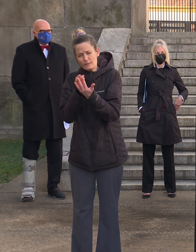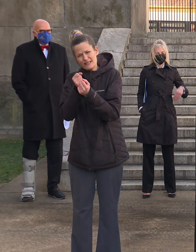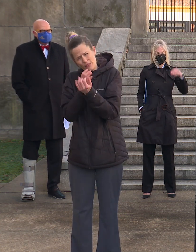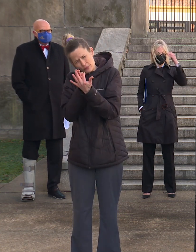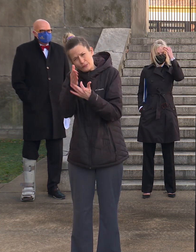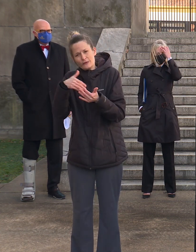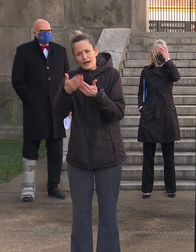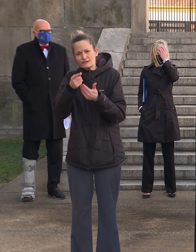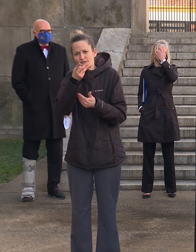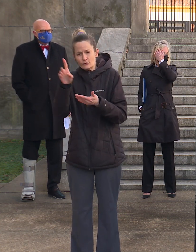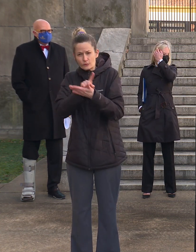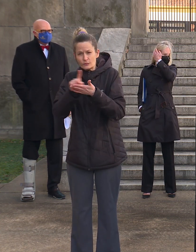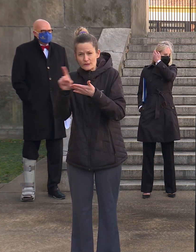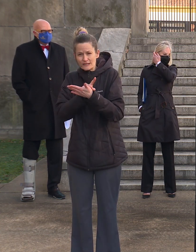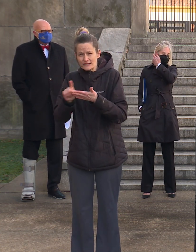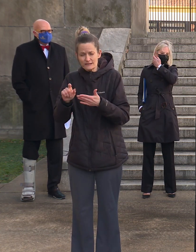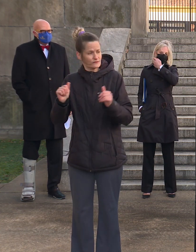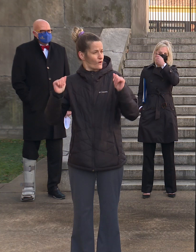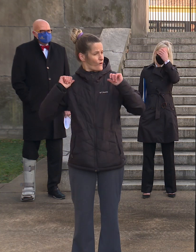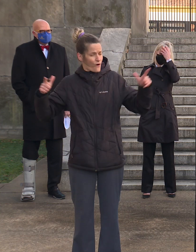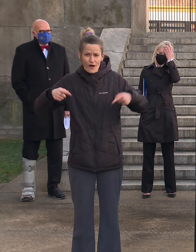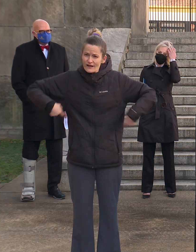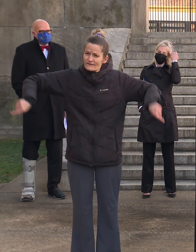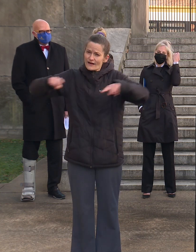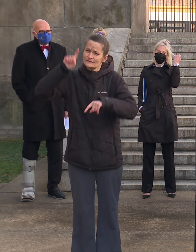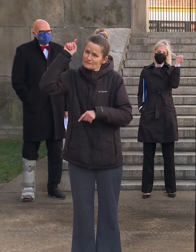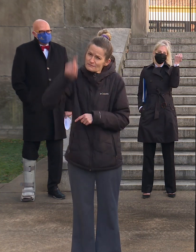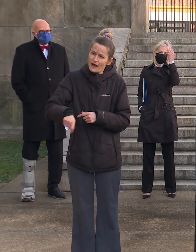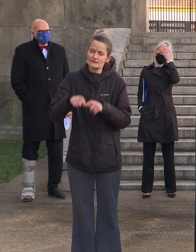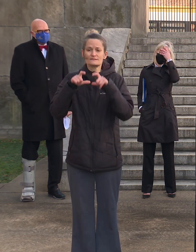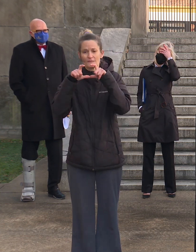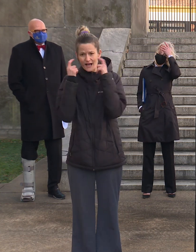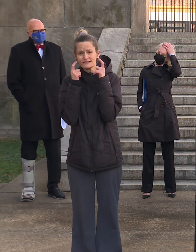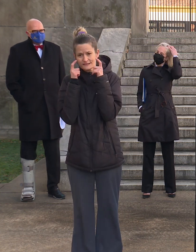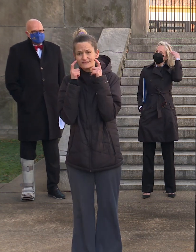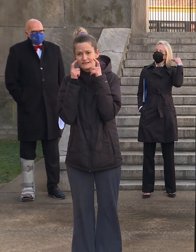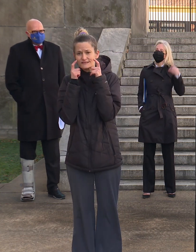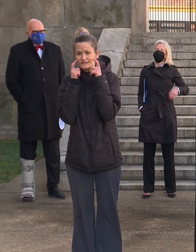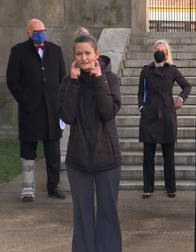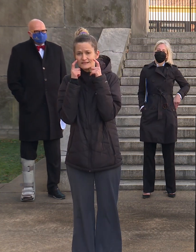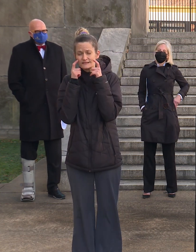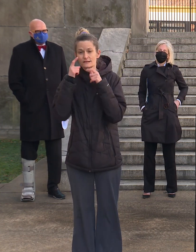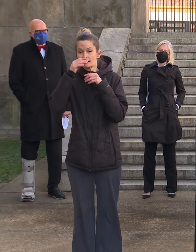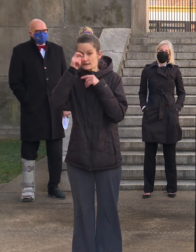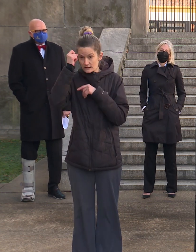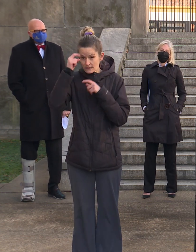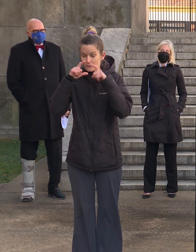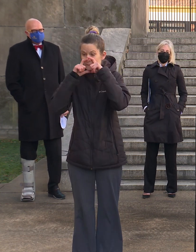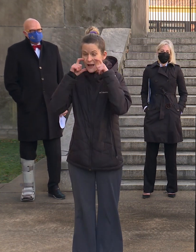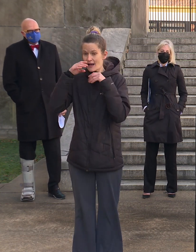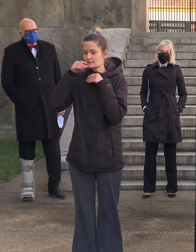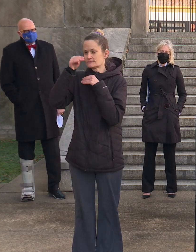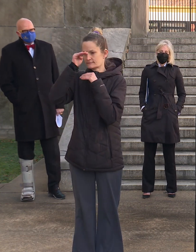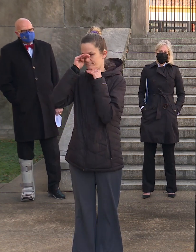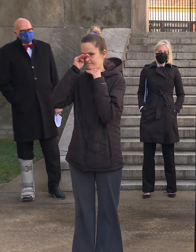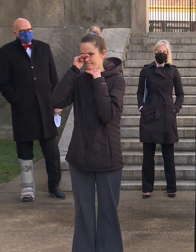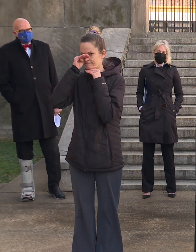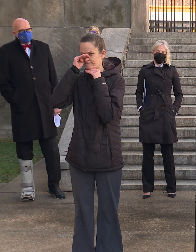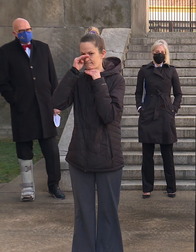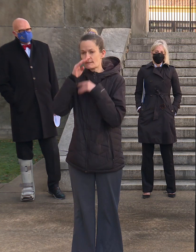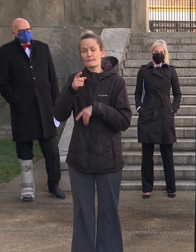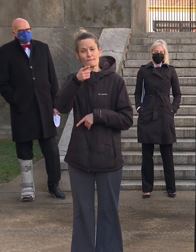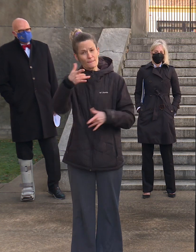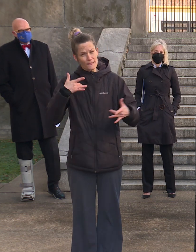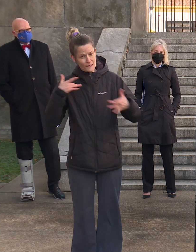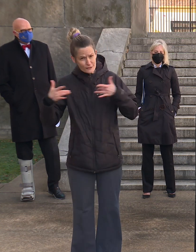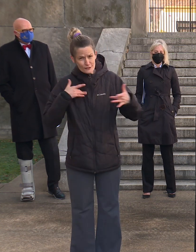one, wear well-fitting, at least surgical masks over our nose and mouth. And if you're concerned, wear a higher